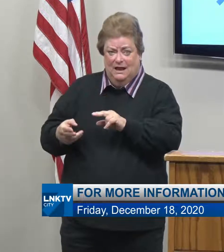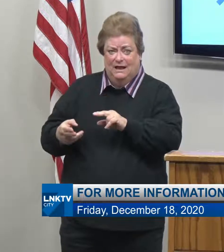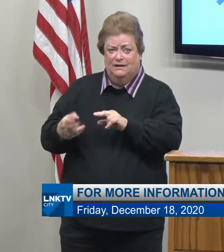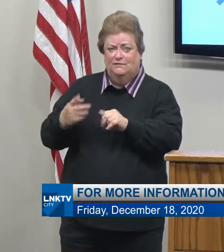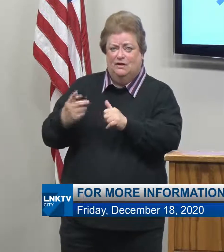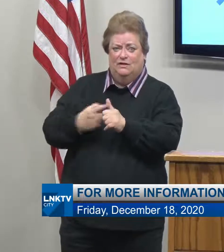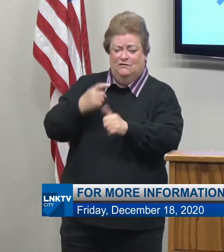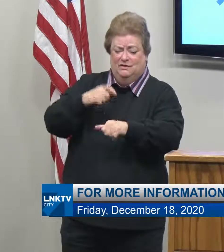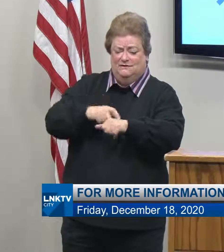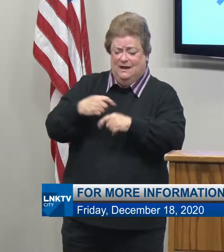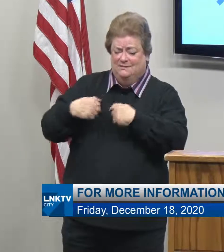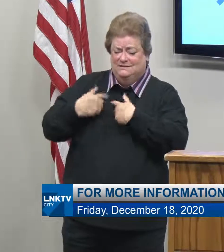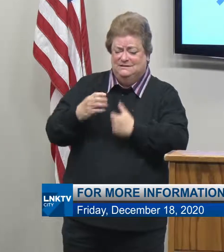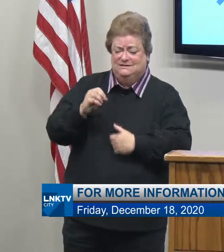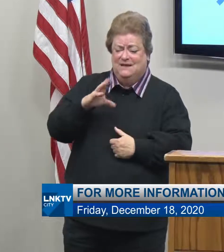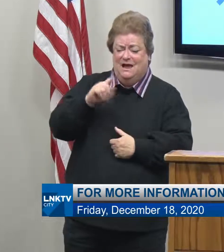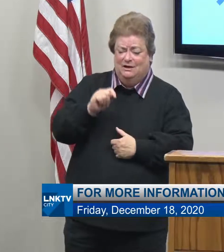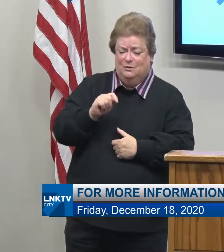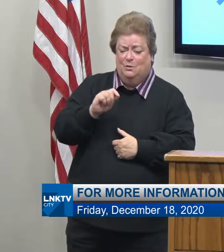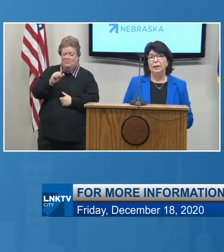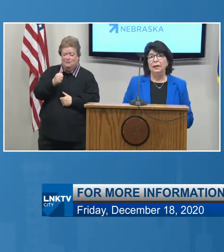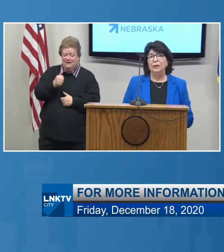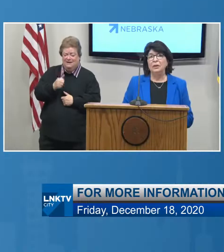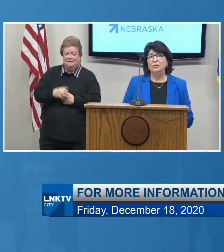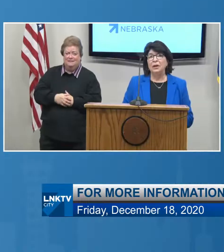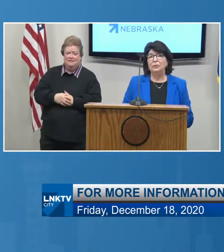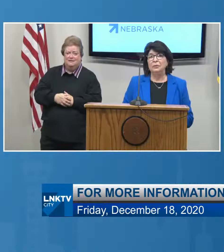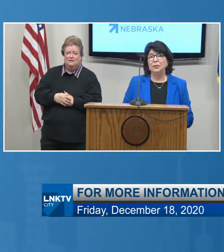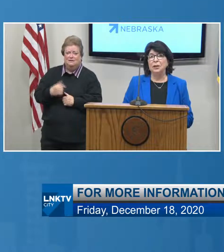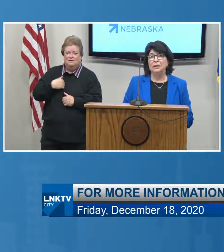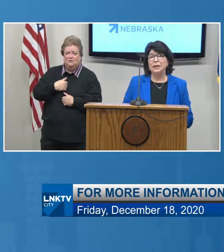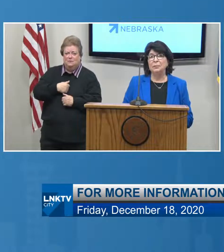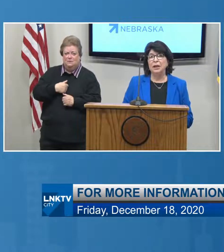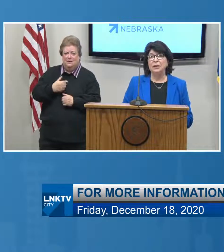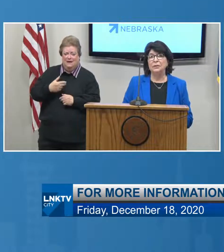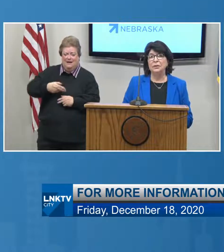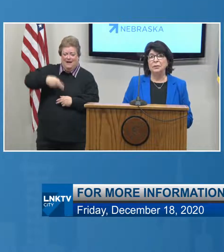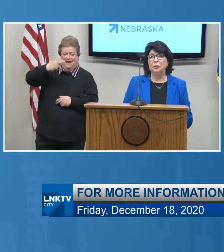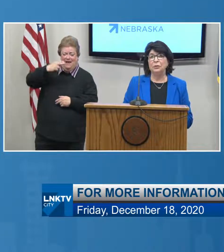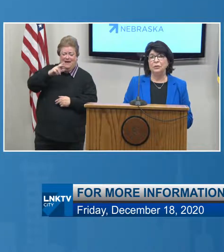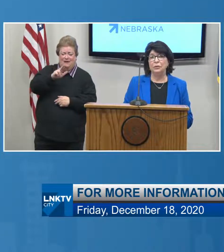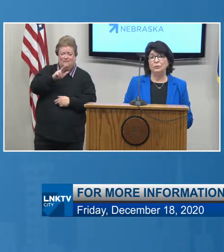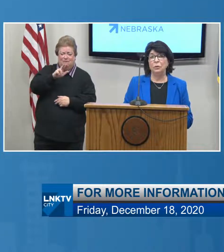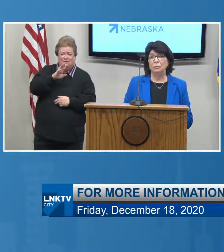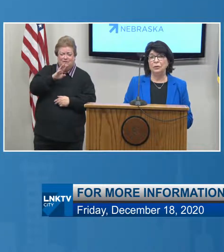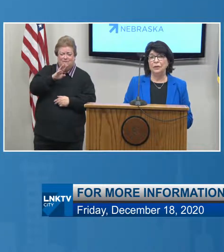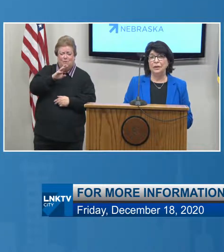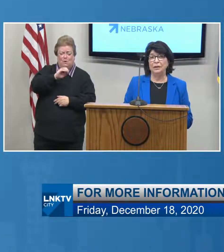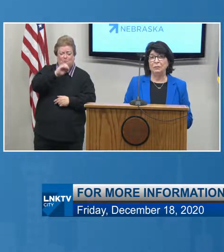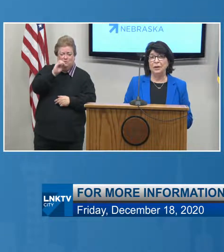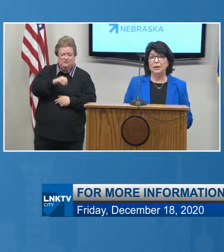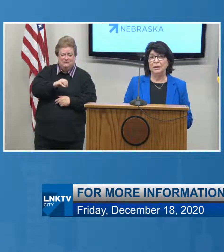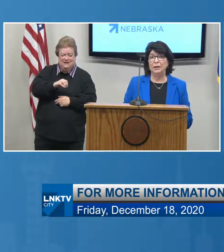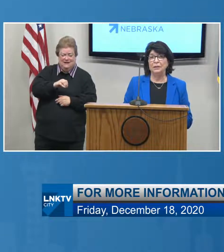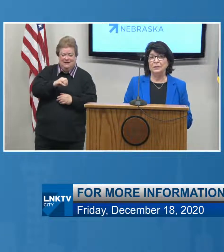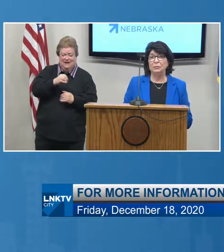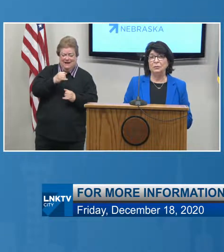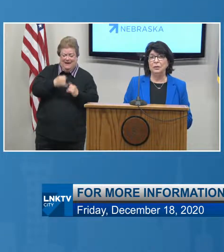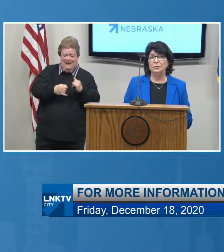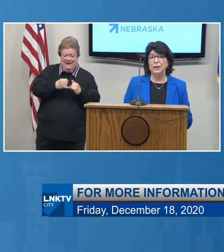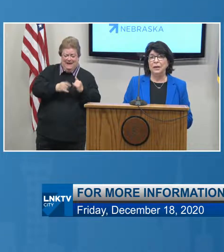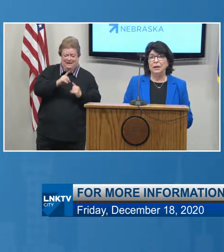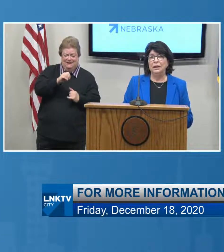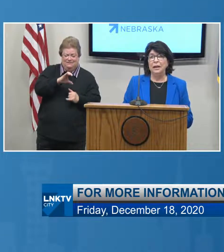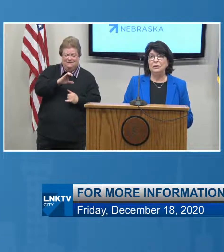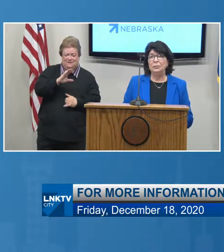first time since the week ending October 10th. We have gone from an all-time high of 34% the week ending December